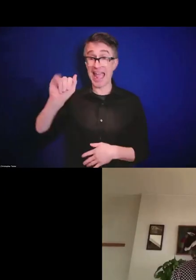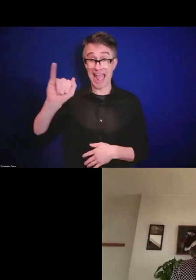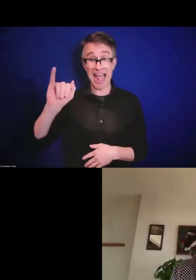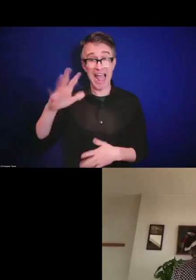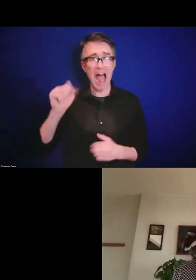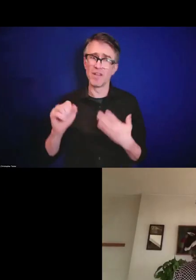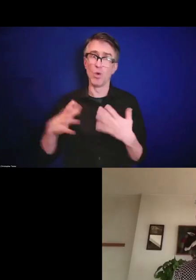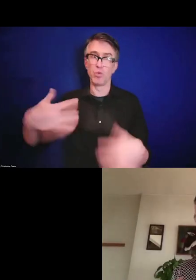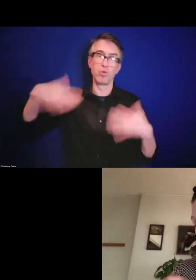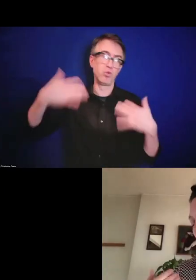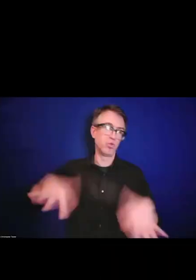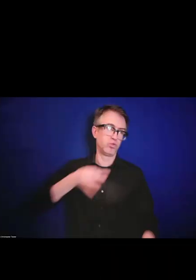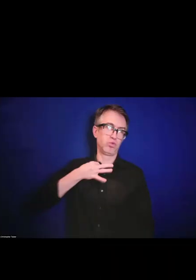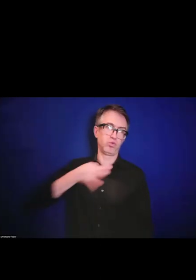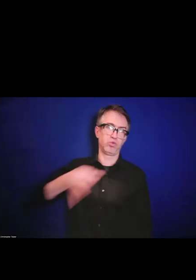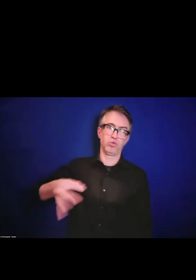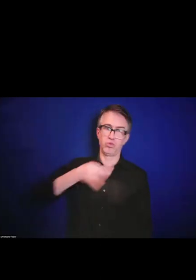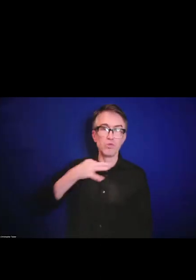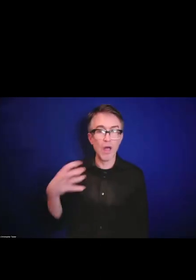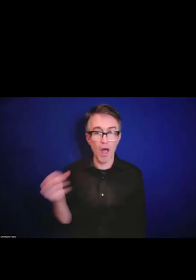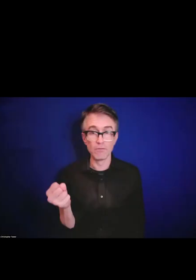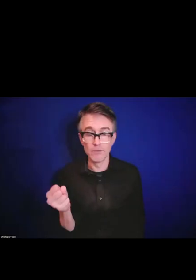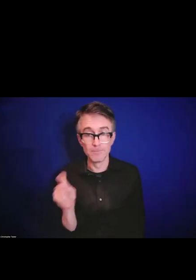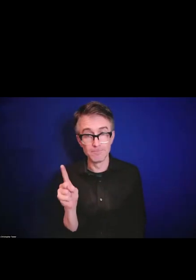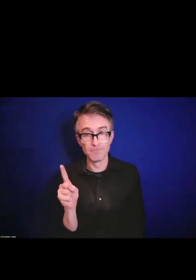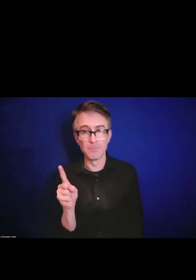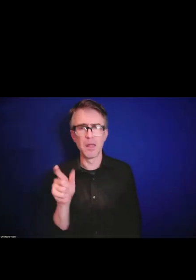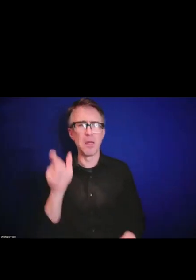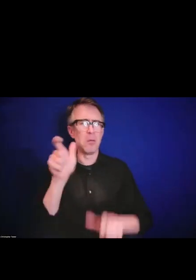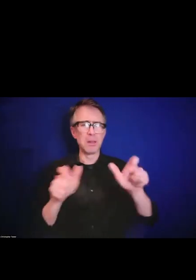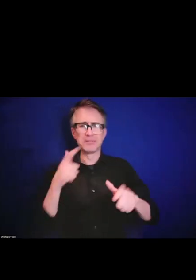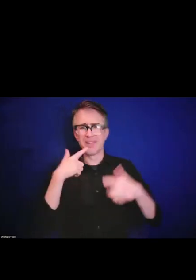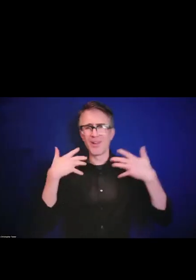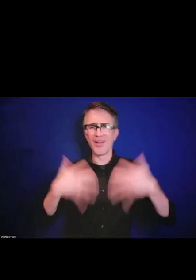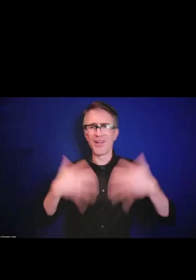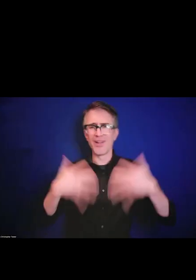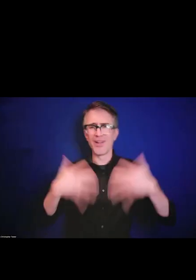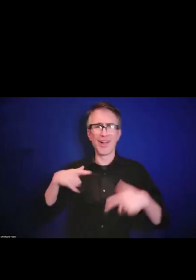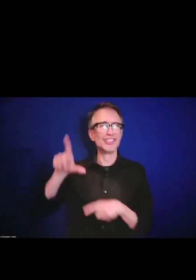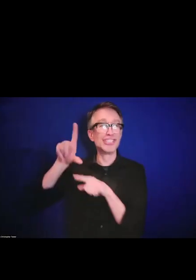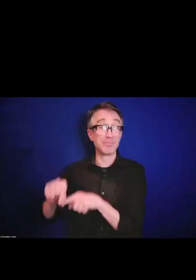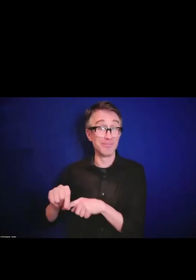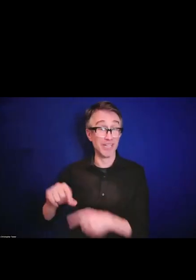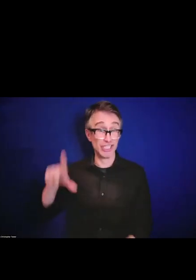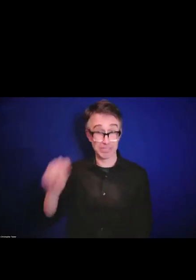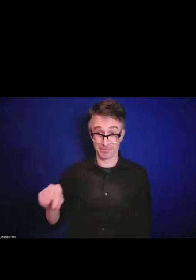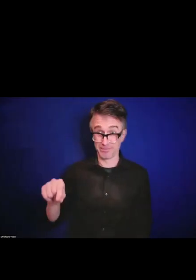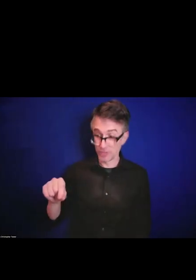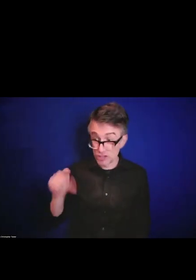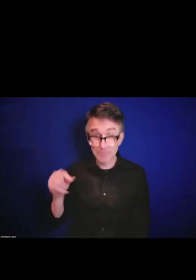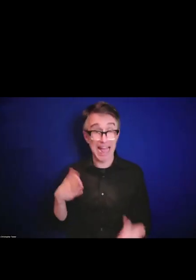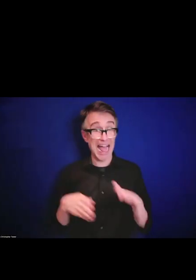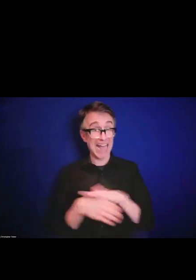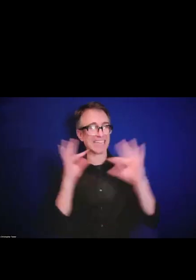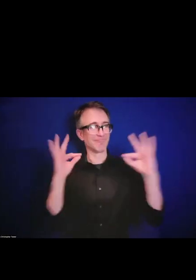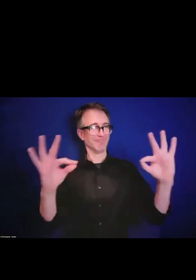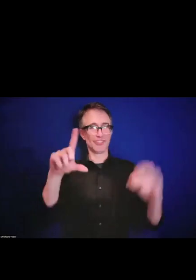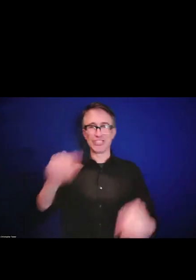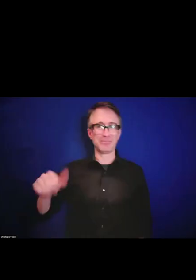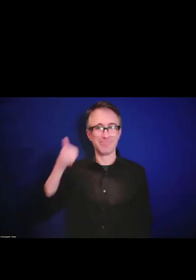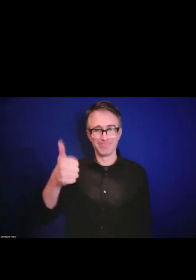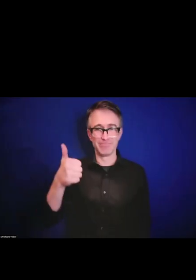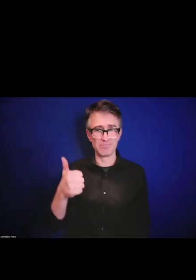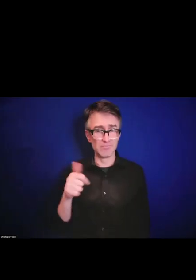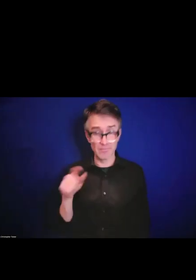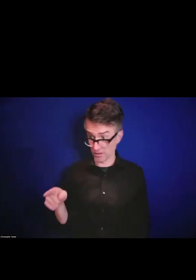a cheaper way to provide access, when in reality, it's not going to be the same type of service. So we see this